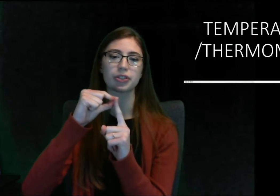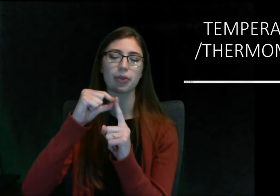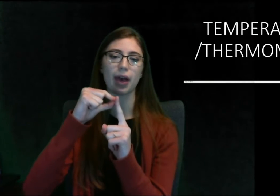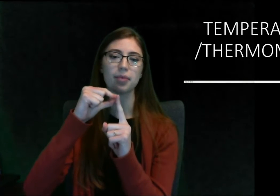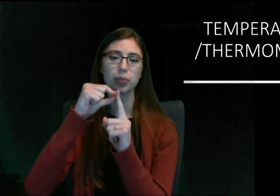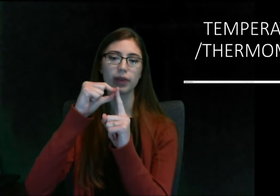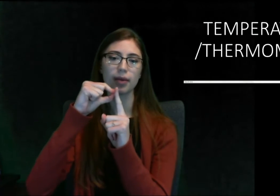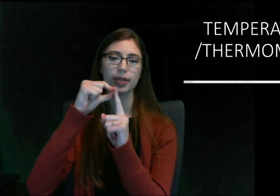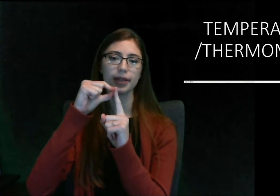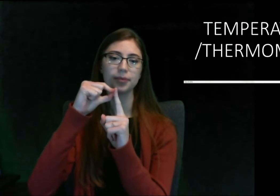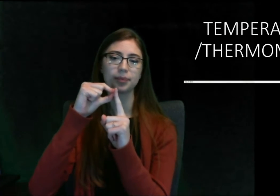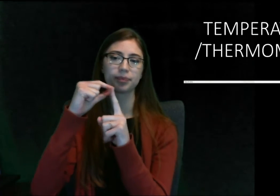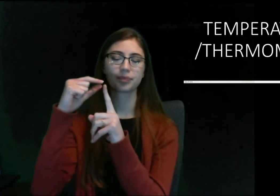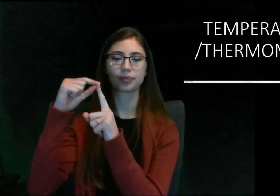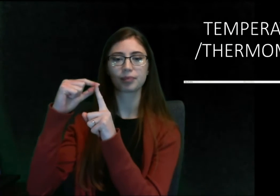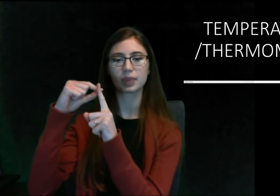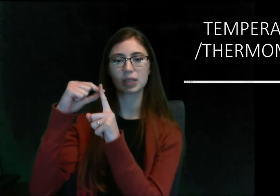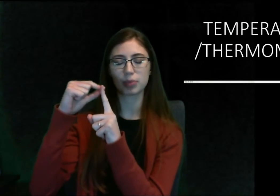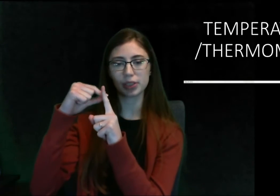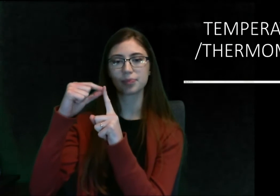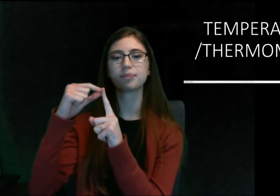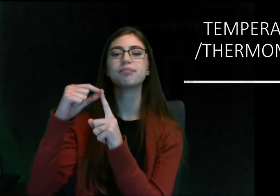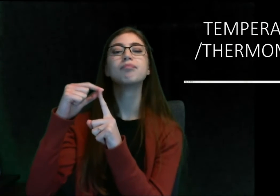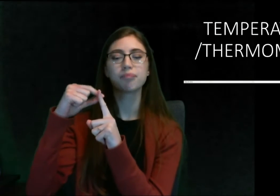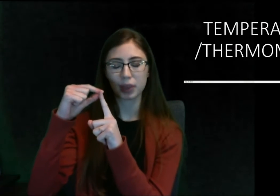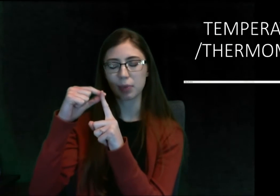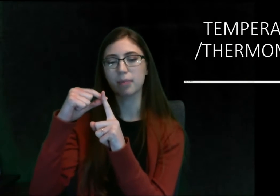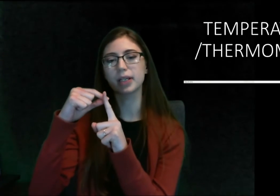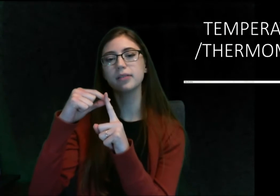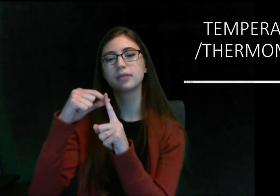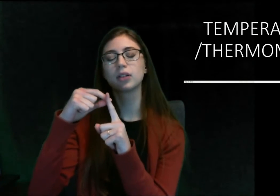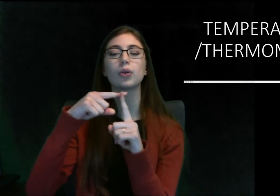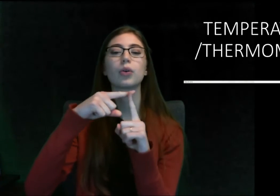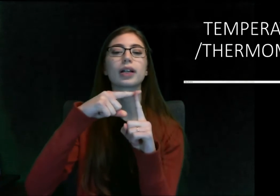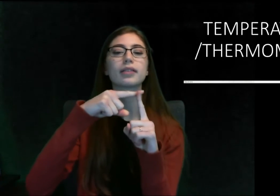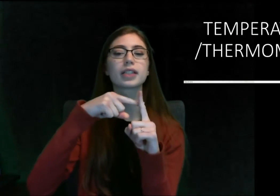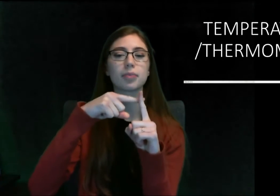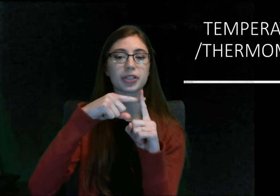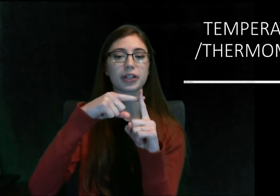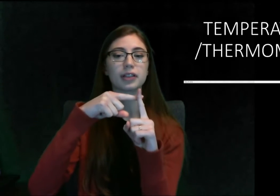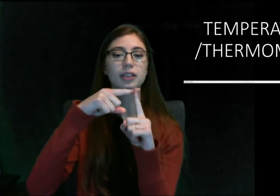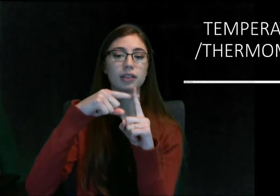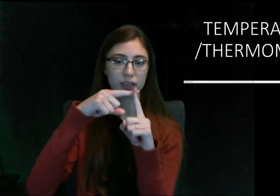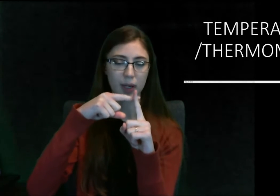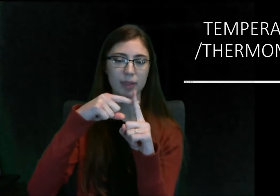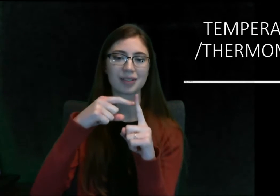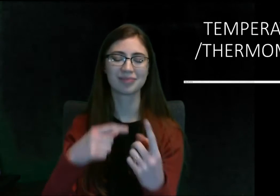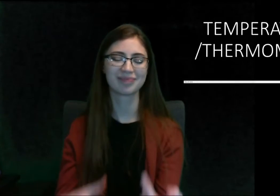that moving up and down. Temperature, thermometer, or temperature, thermometer.